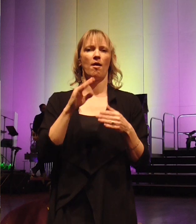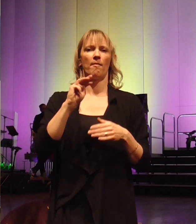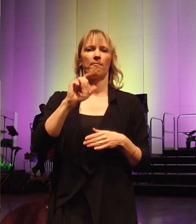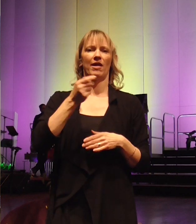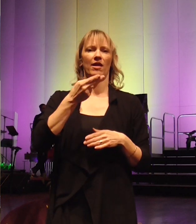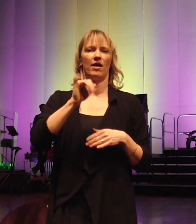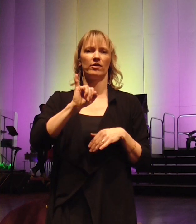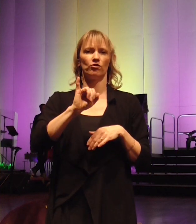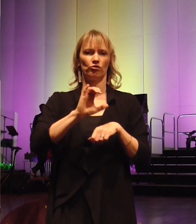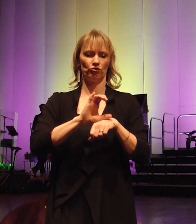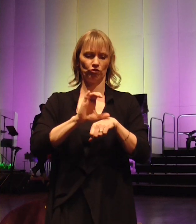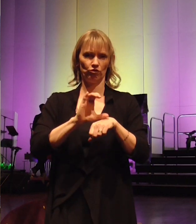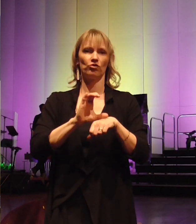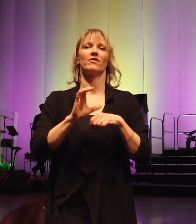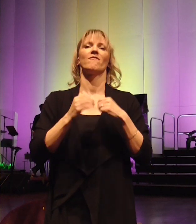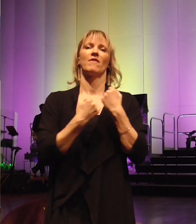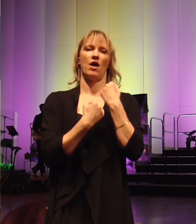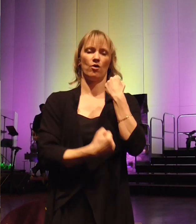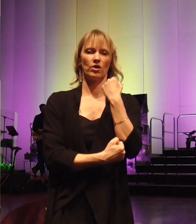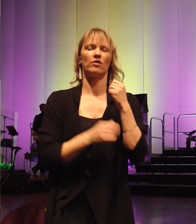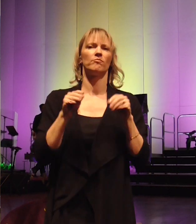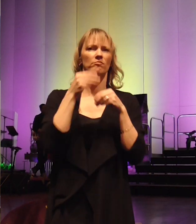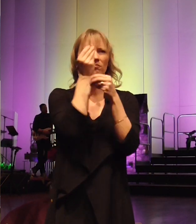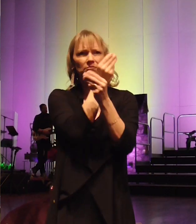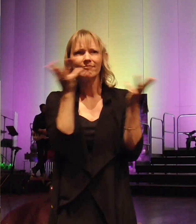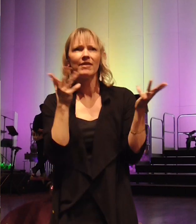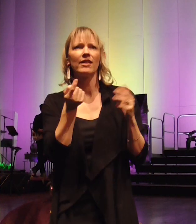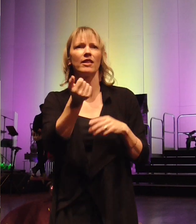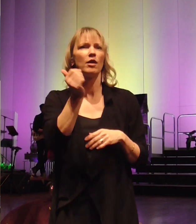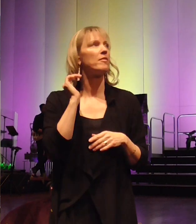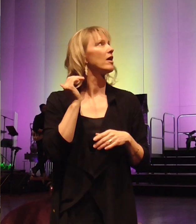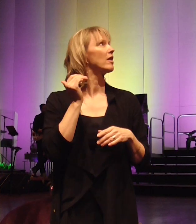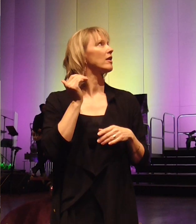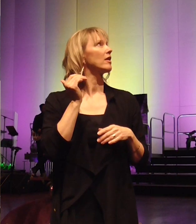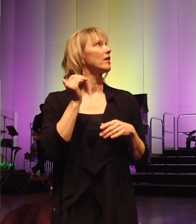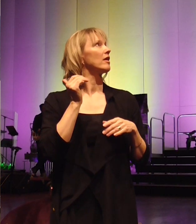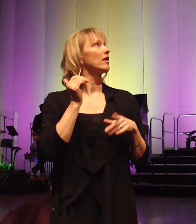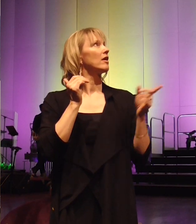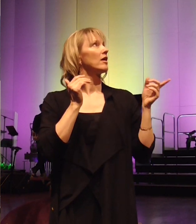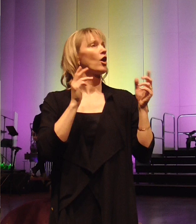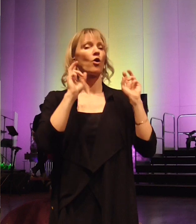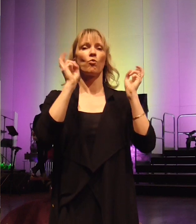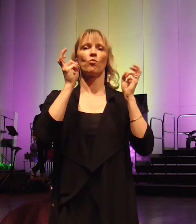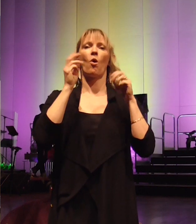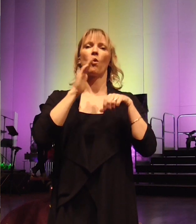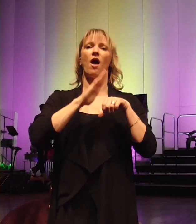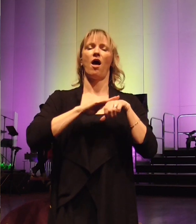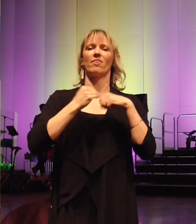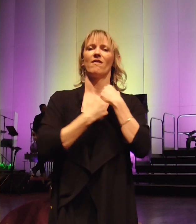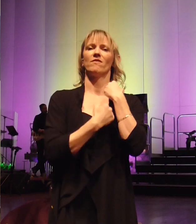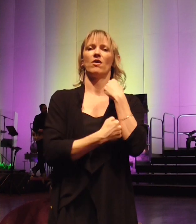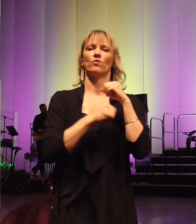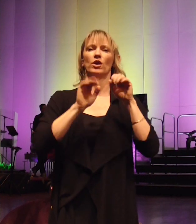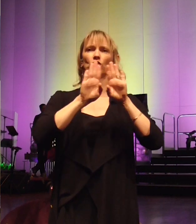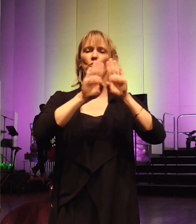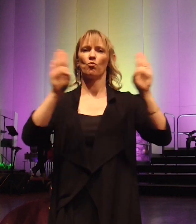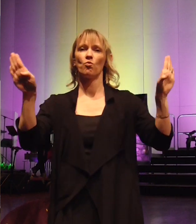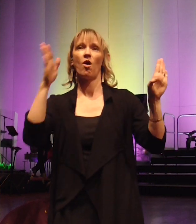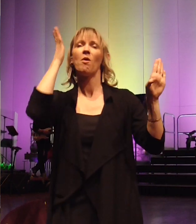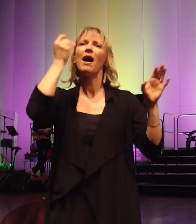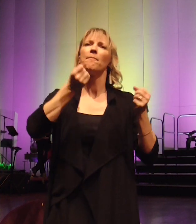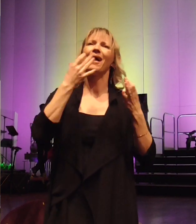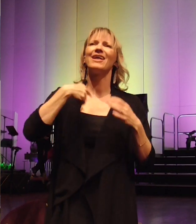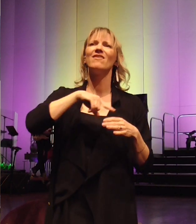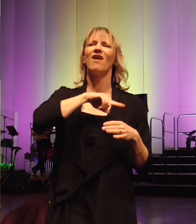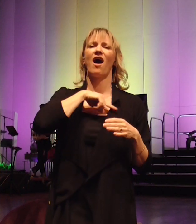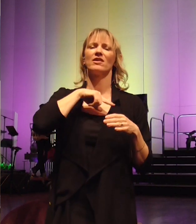you here to share with you a little bit of our quote here on the Mile High Foundation wall, because so many of us walk into this church and